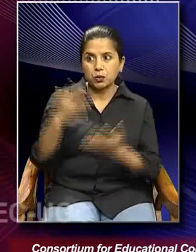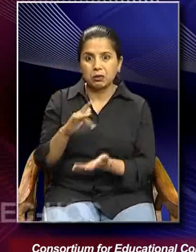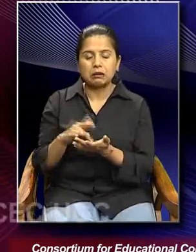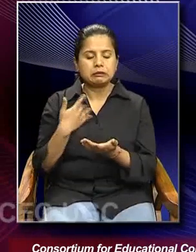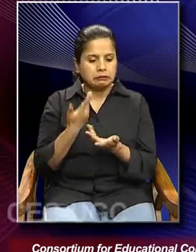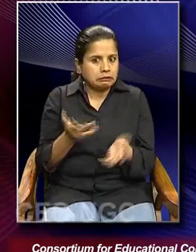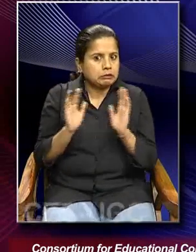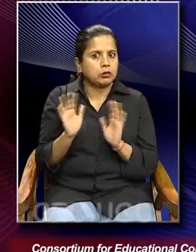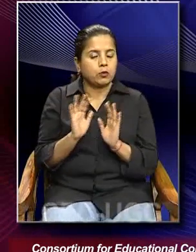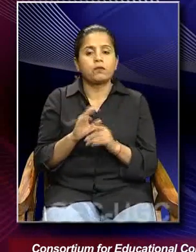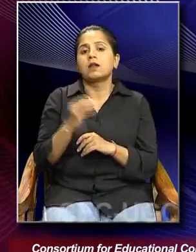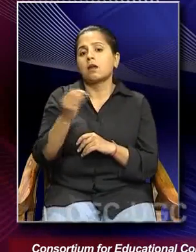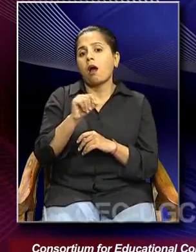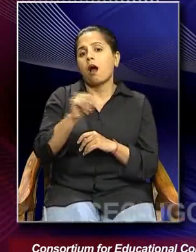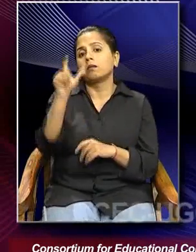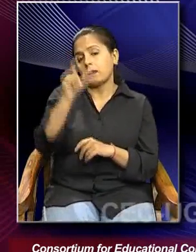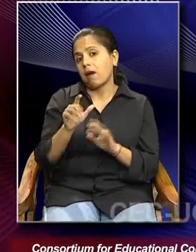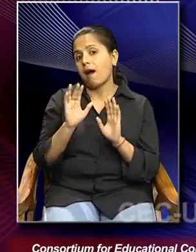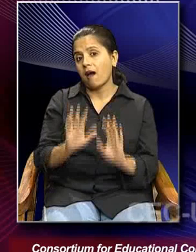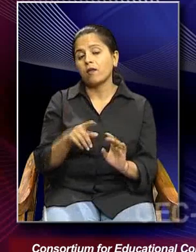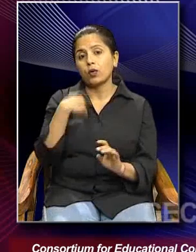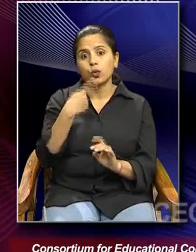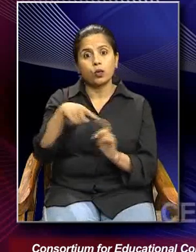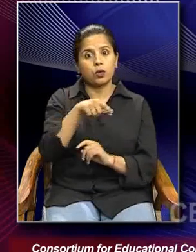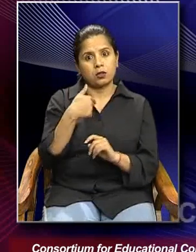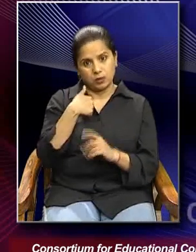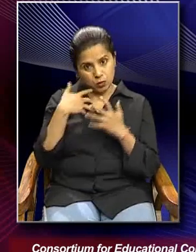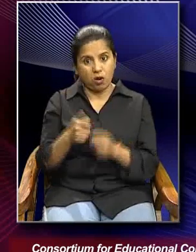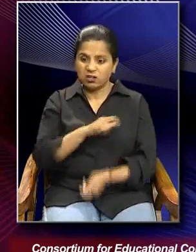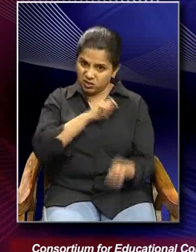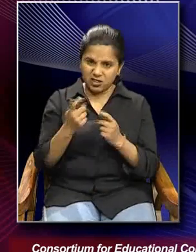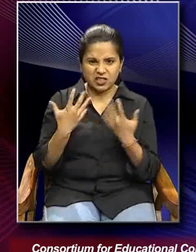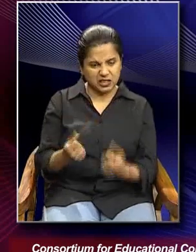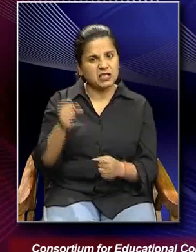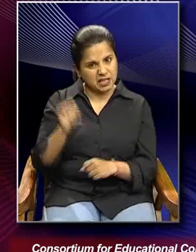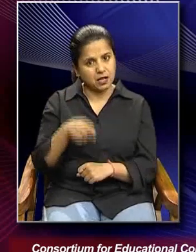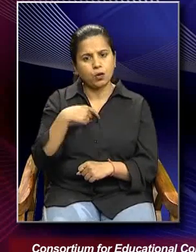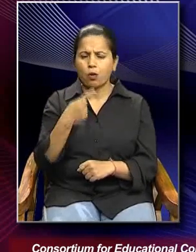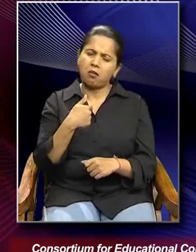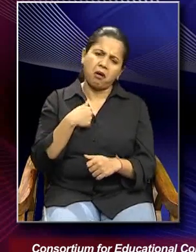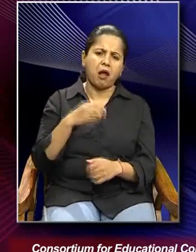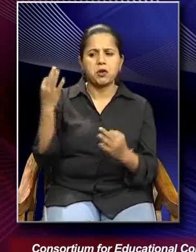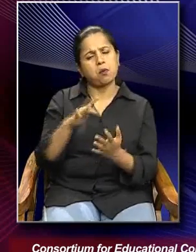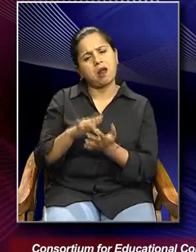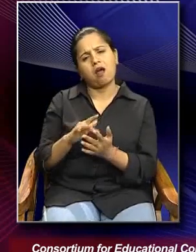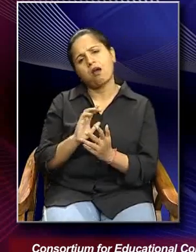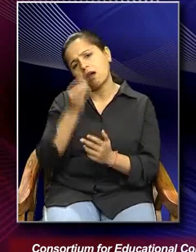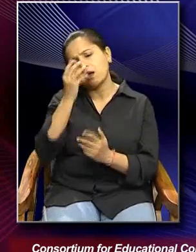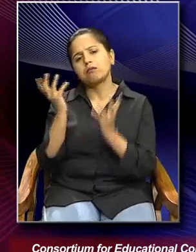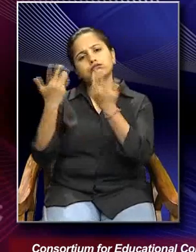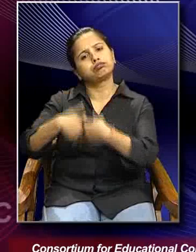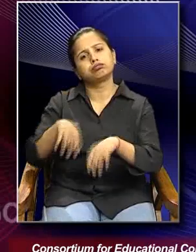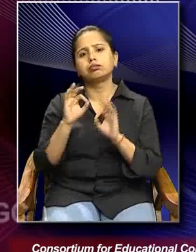therefore on the other we also have some people who are pro change, who can adjust in new location, who can